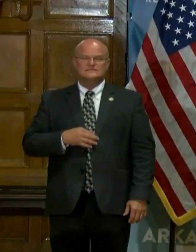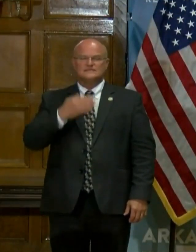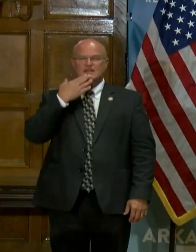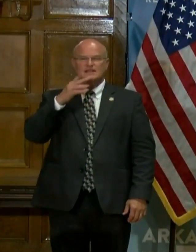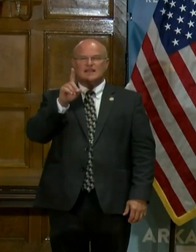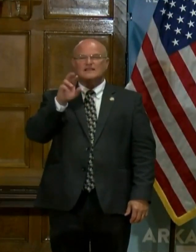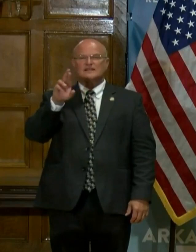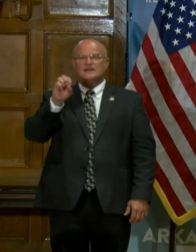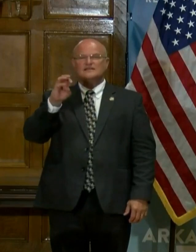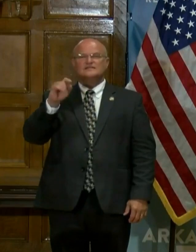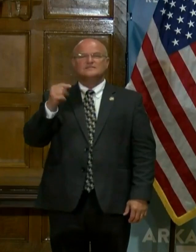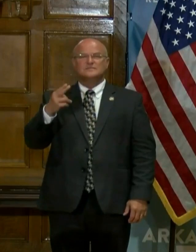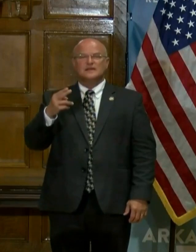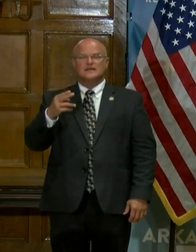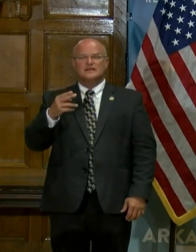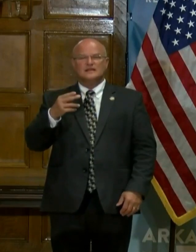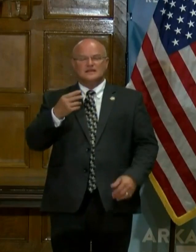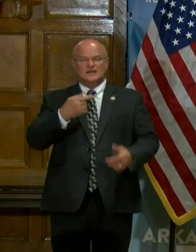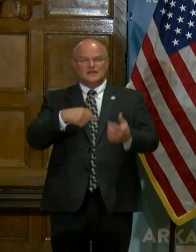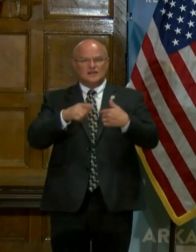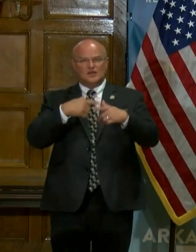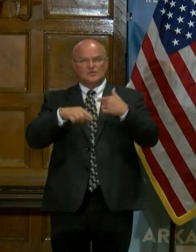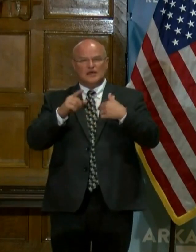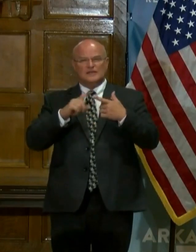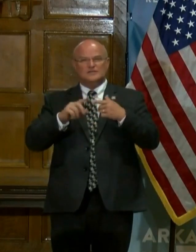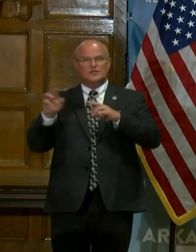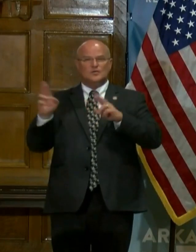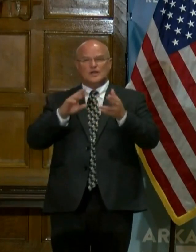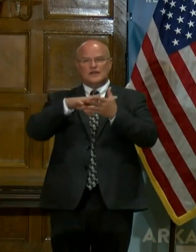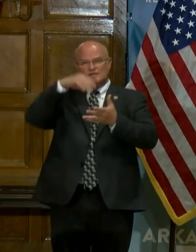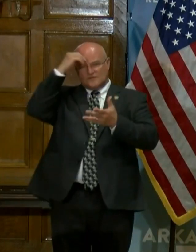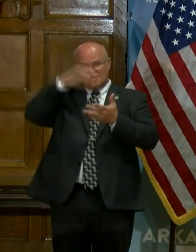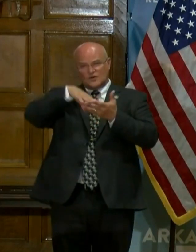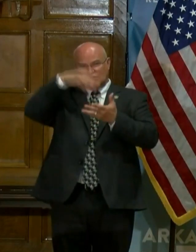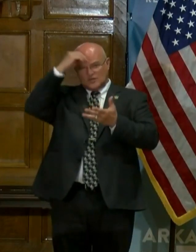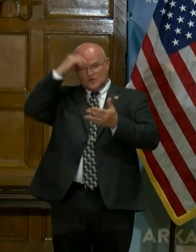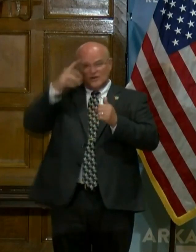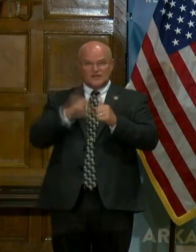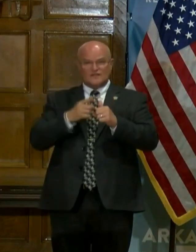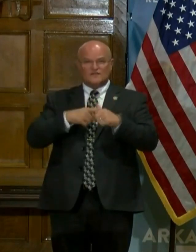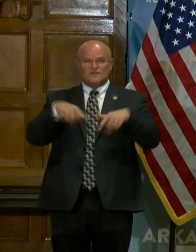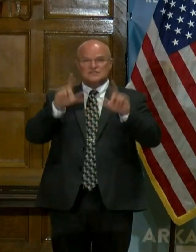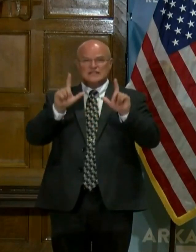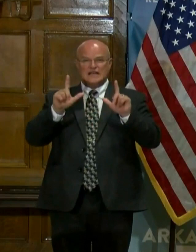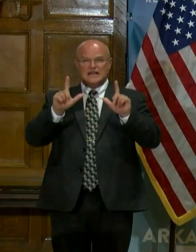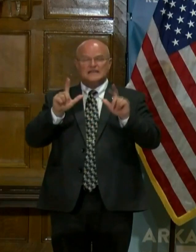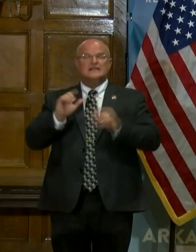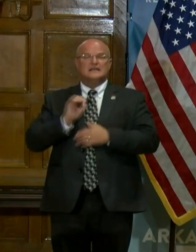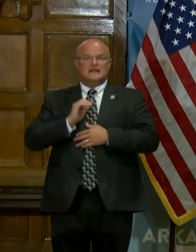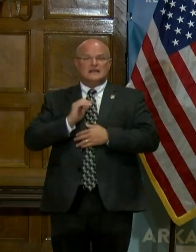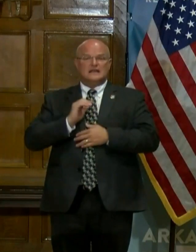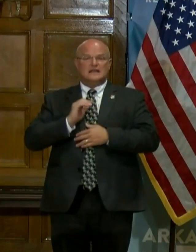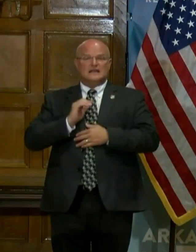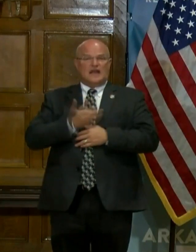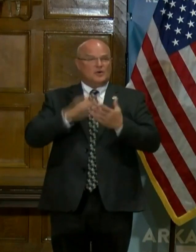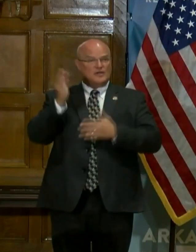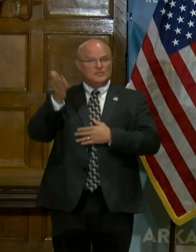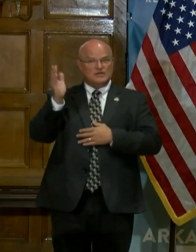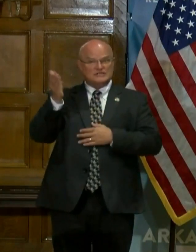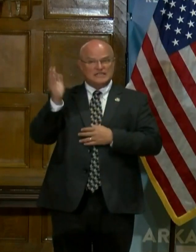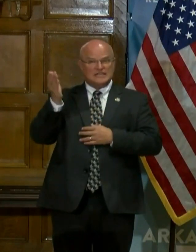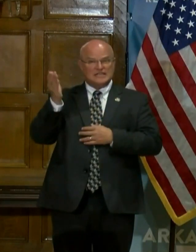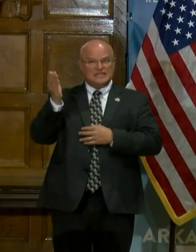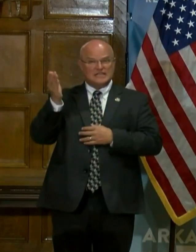Thank you, Dr. Smith. And if we could go back to the Ready for Learning, or the first slide in our part of the